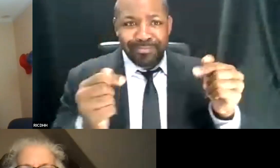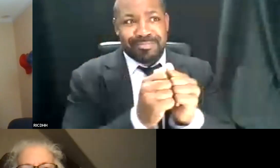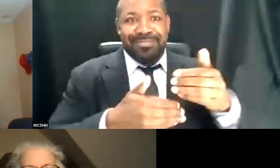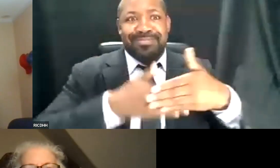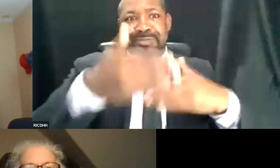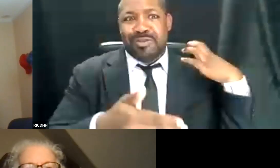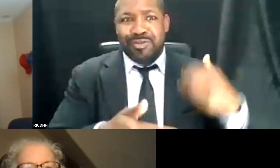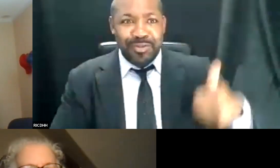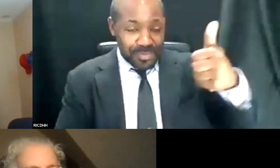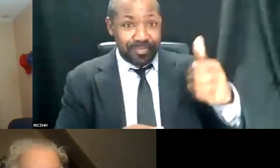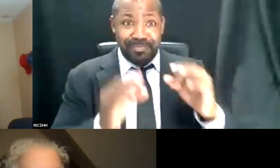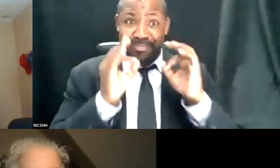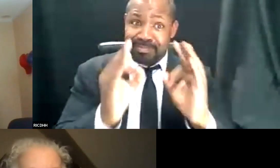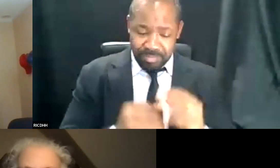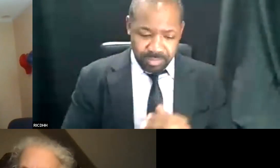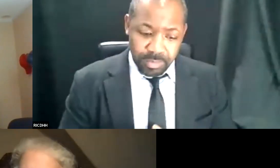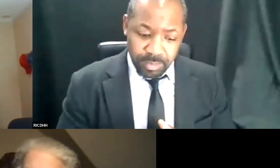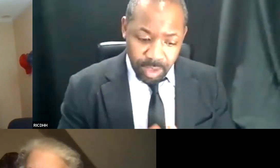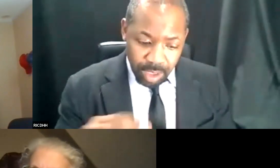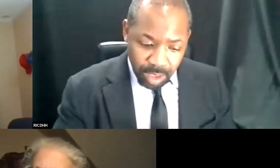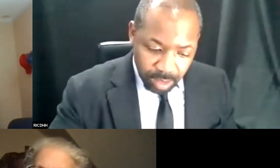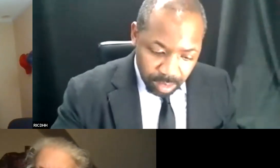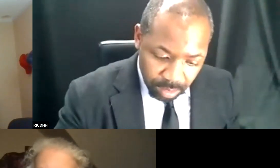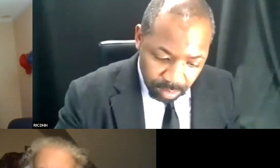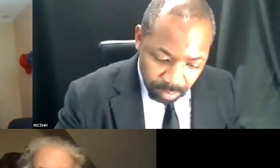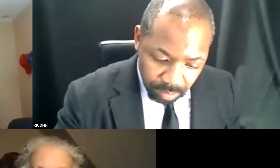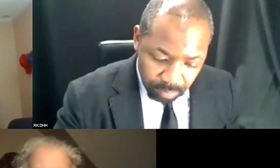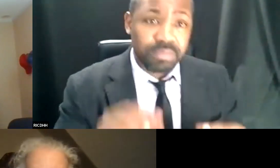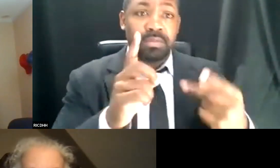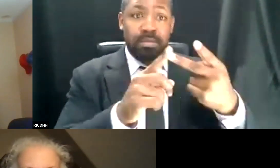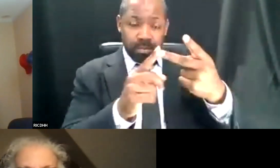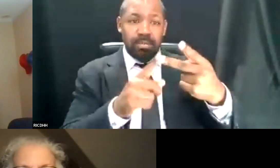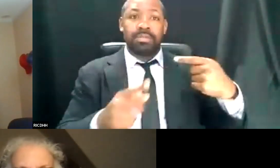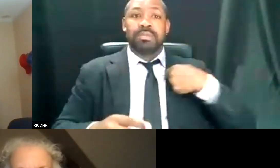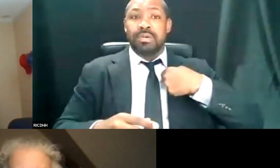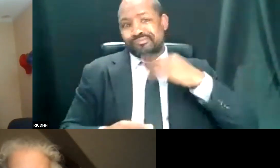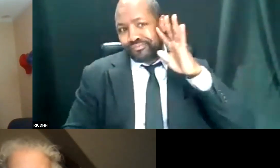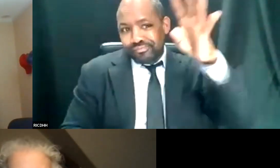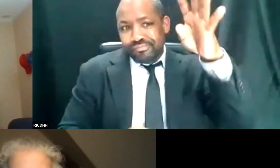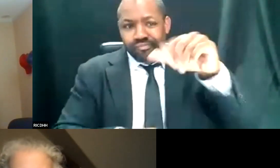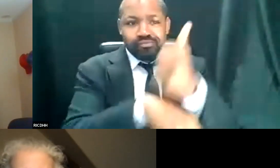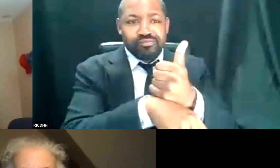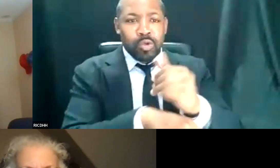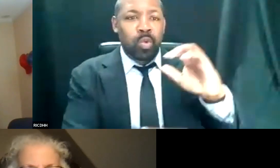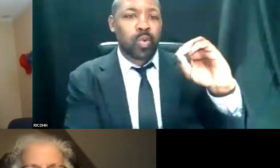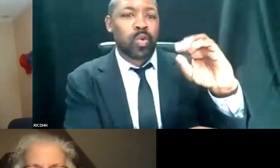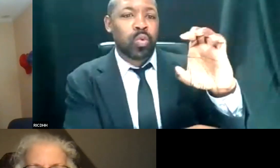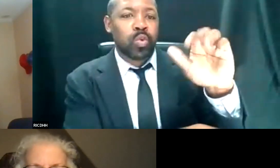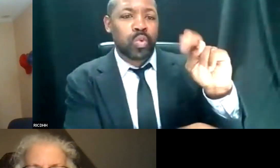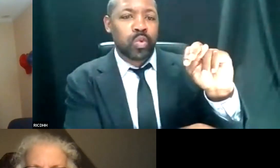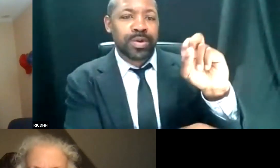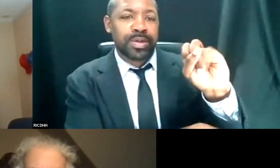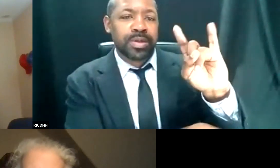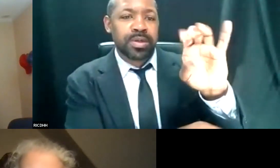Riker. So we'll be announcing the different chairs of the commission's board and our interviews throughout this